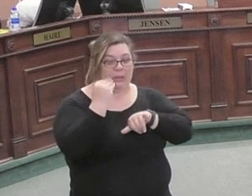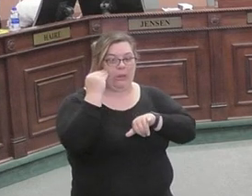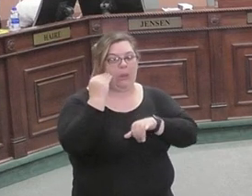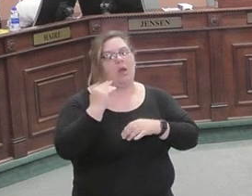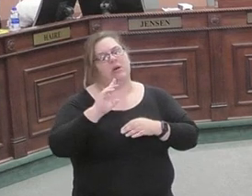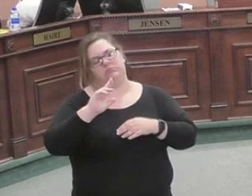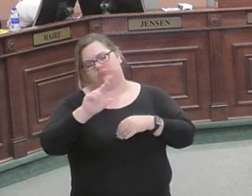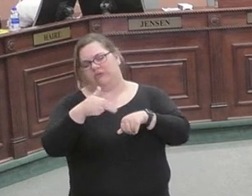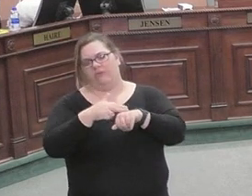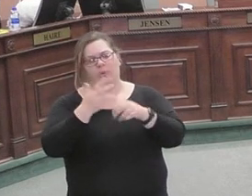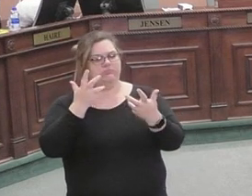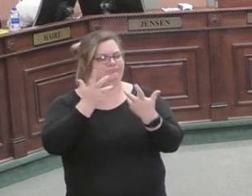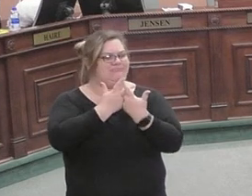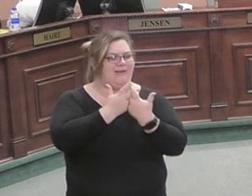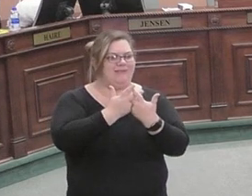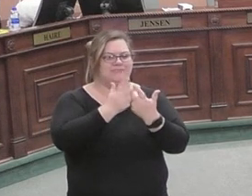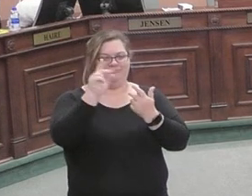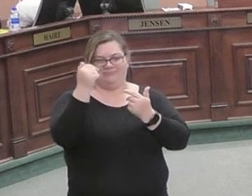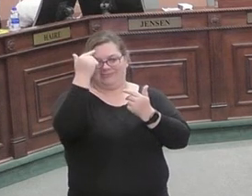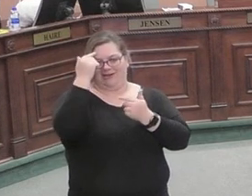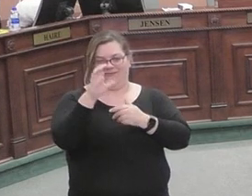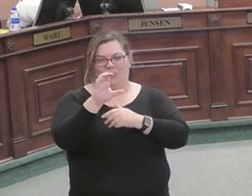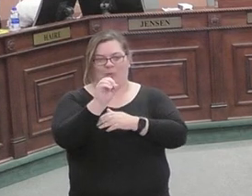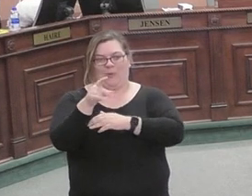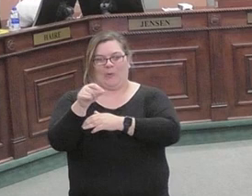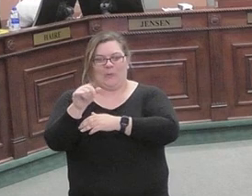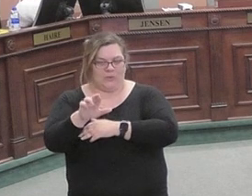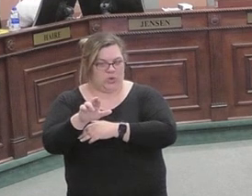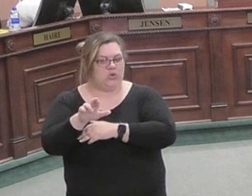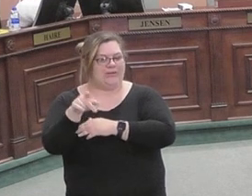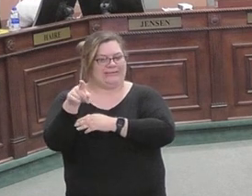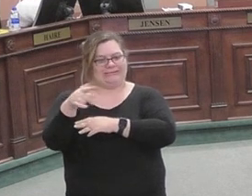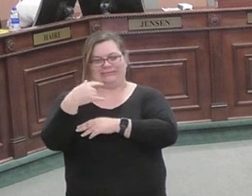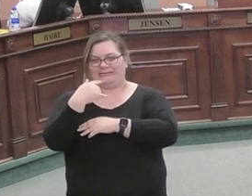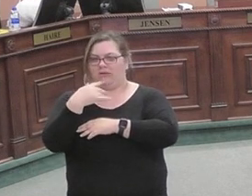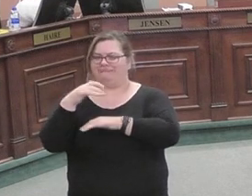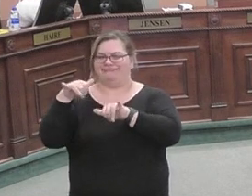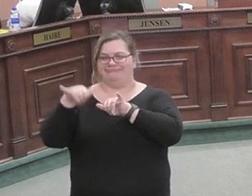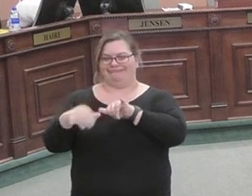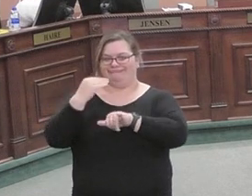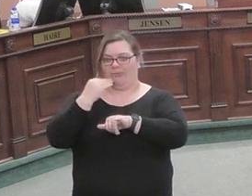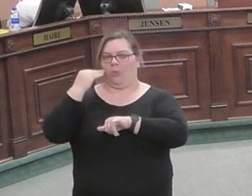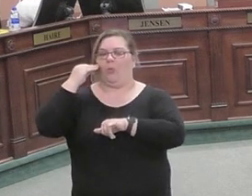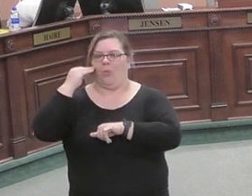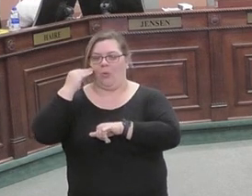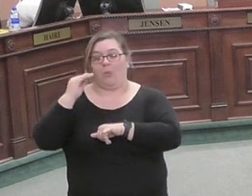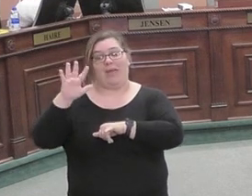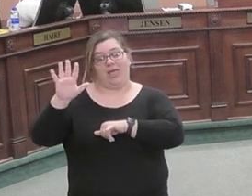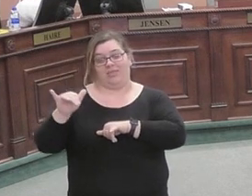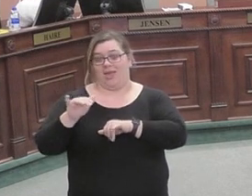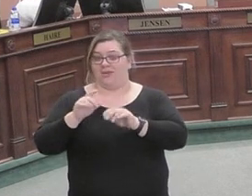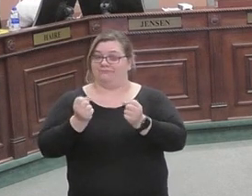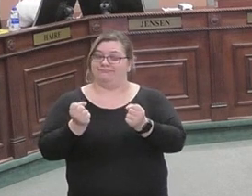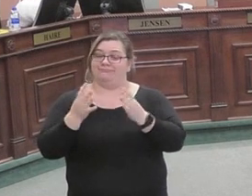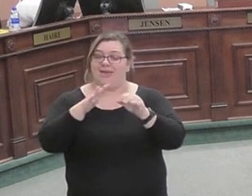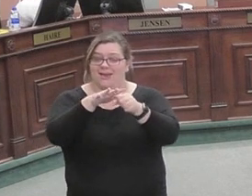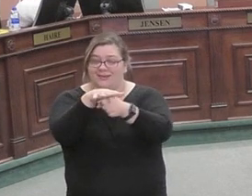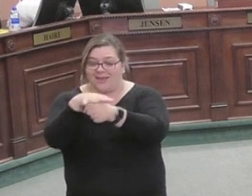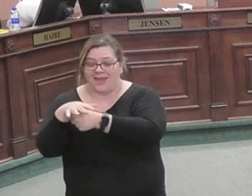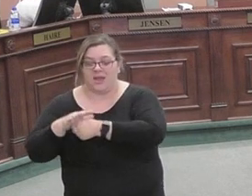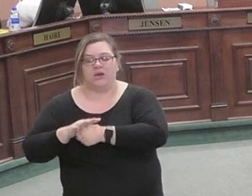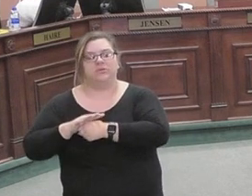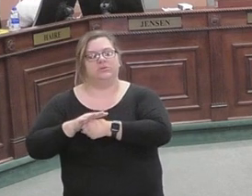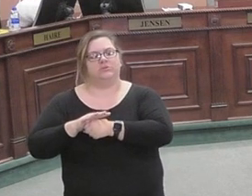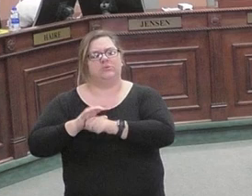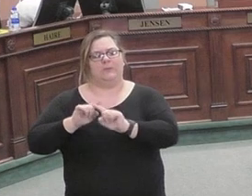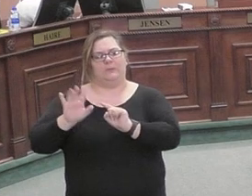who released a stay-at-home order, which covers a lot of areas, but he left room in